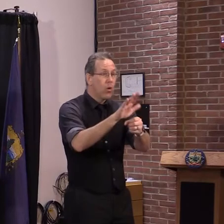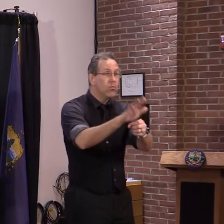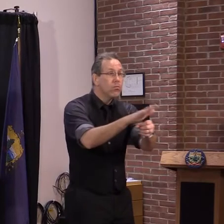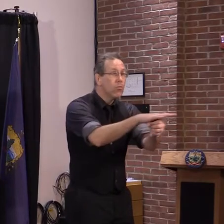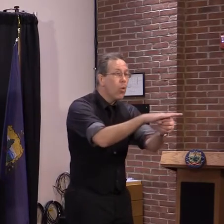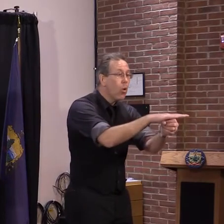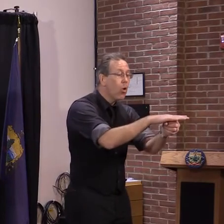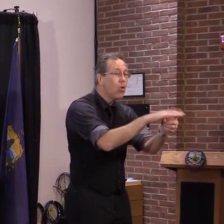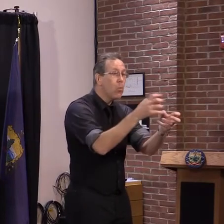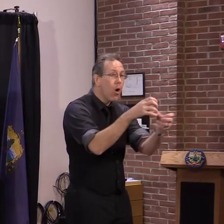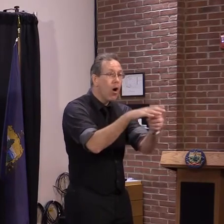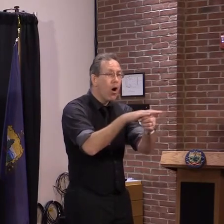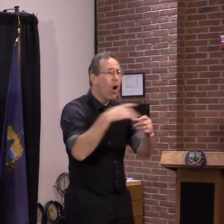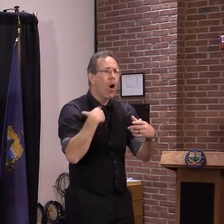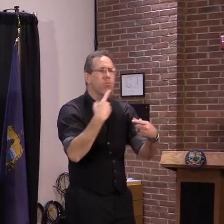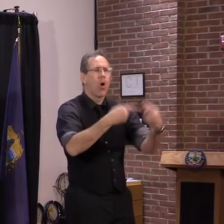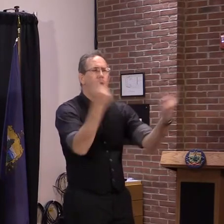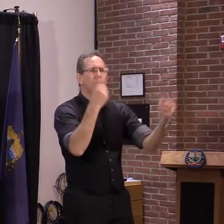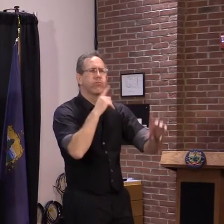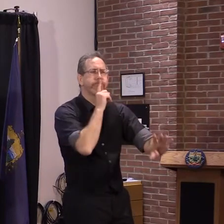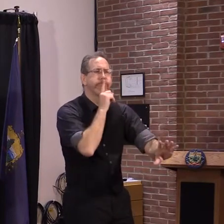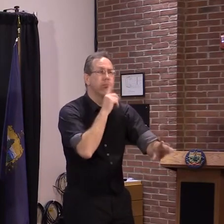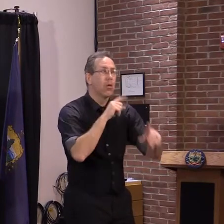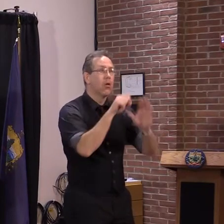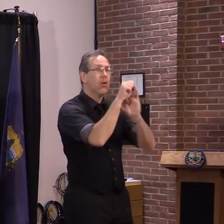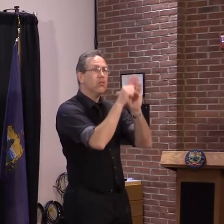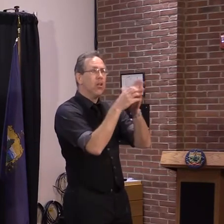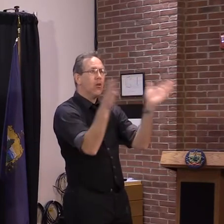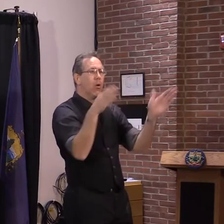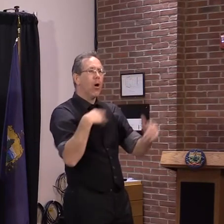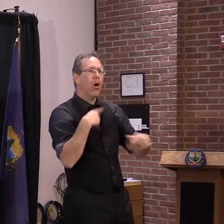basis rather than piecemeal in one community.